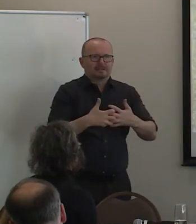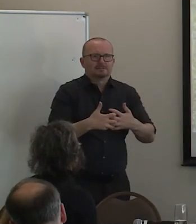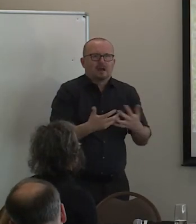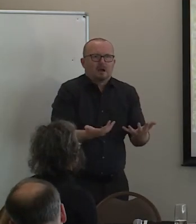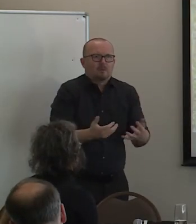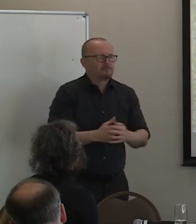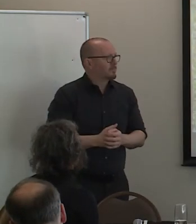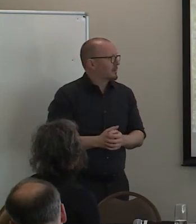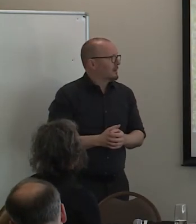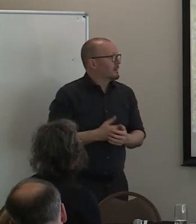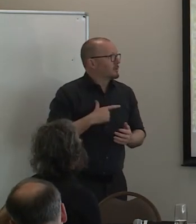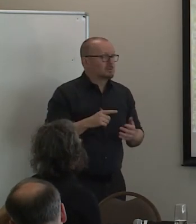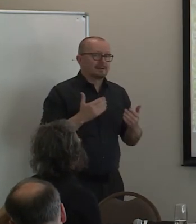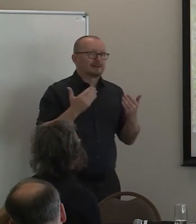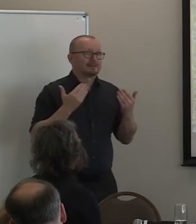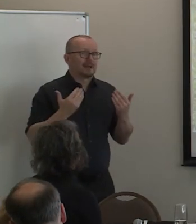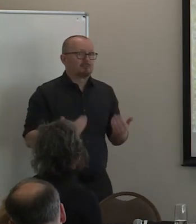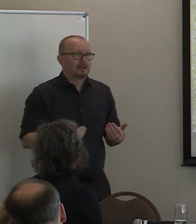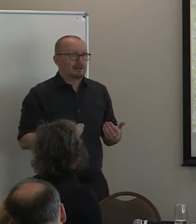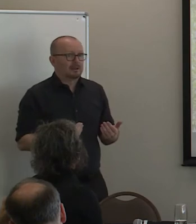currently, technology is the ground.